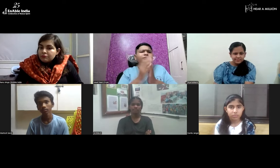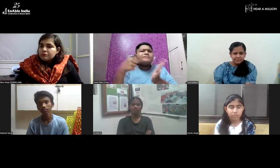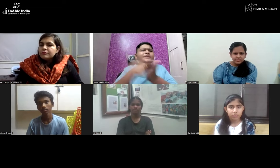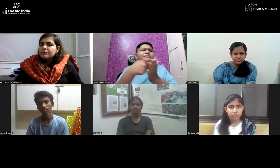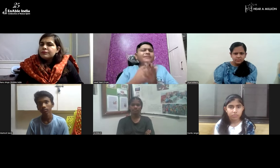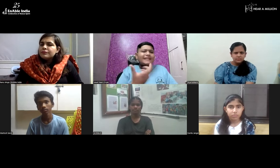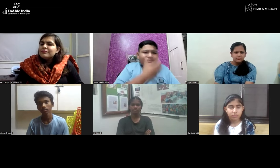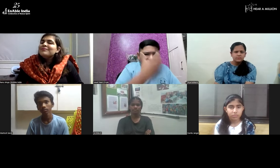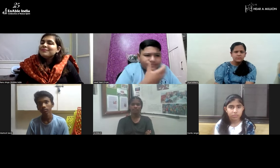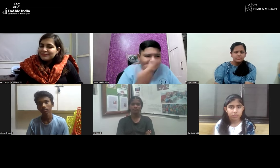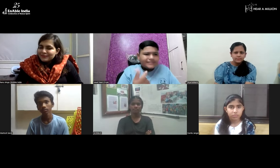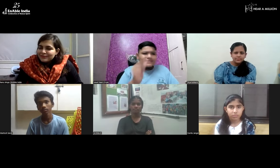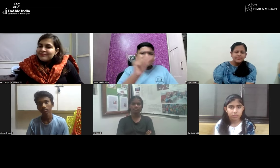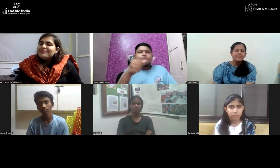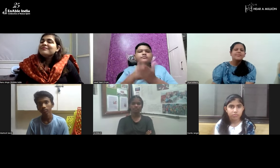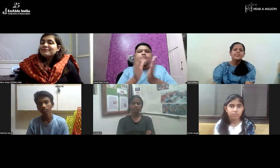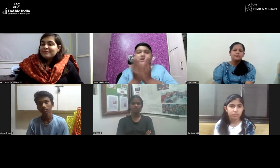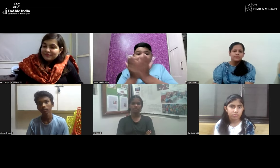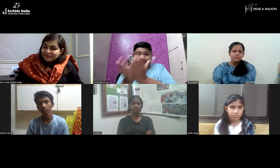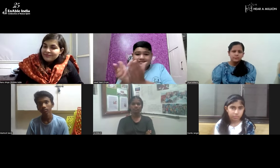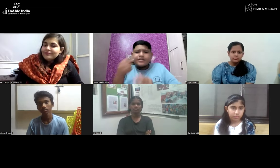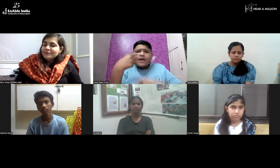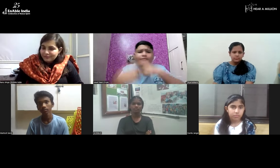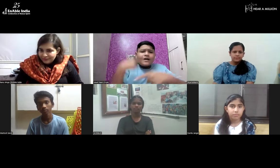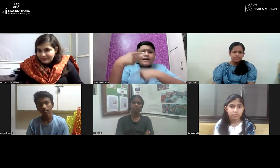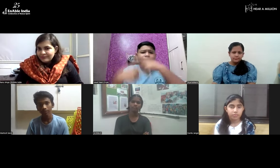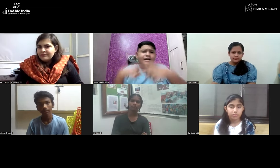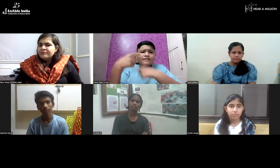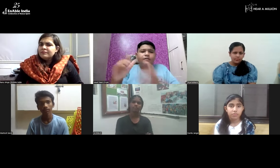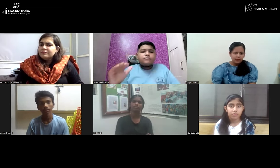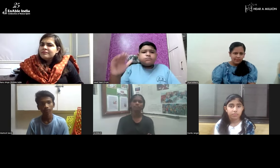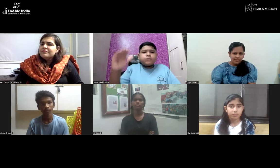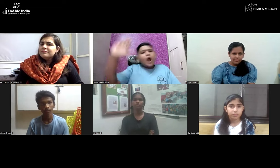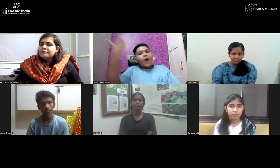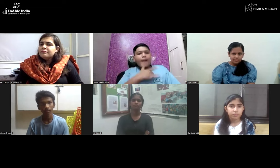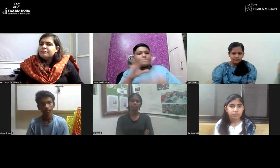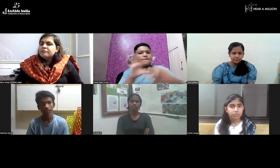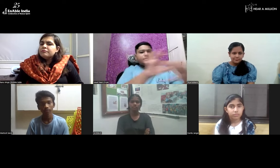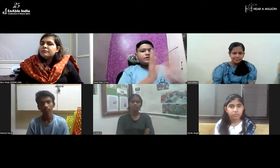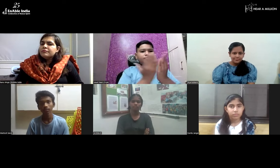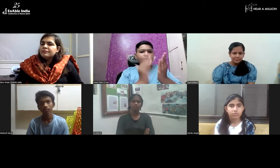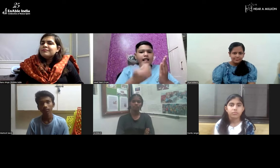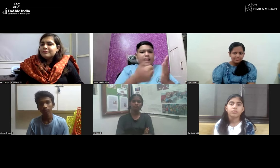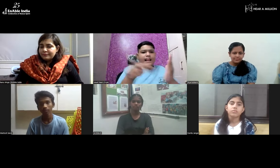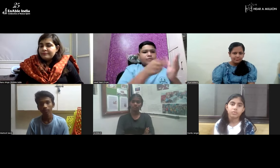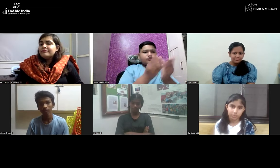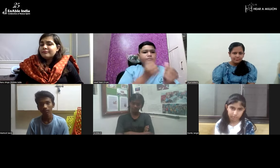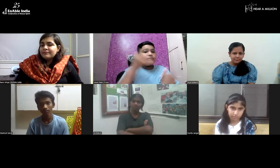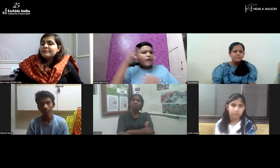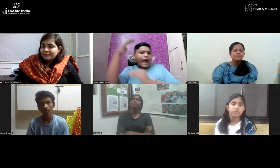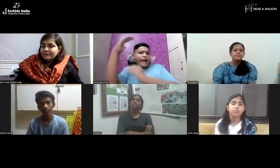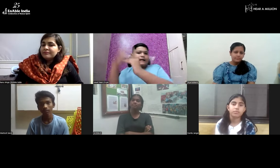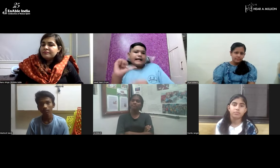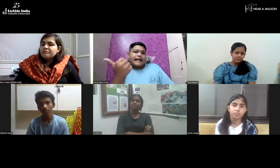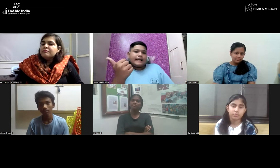So it's better that when you're tapping and calling out someone. So with women, it's very sensitive touching on the